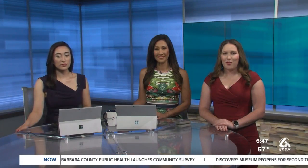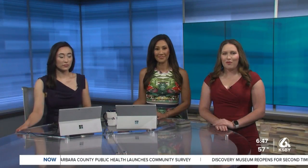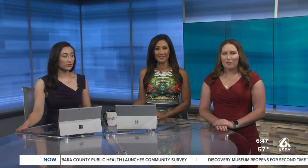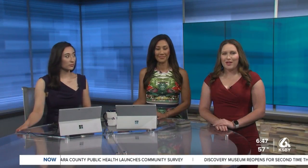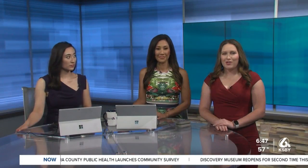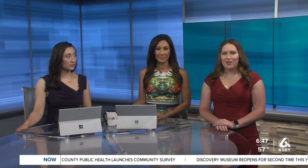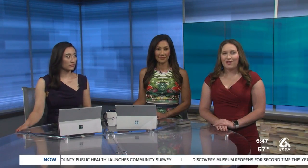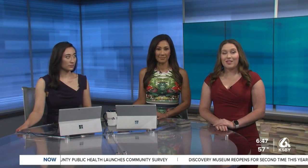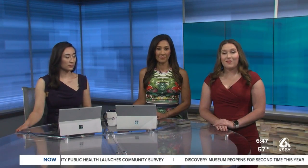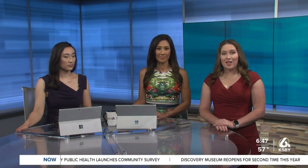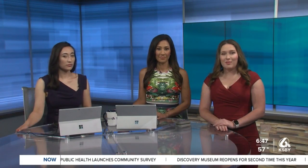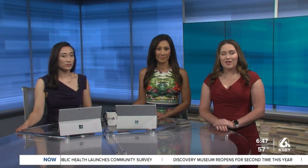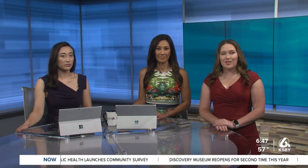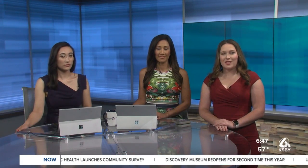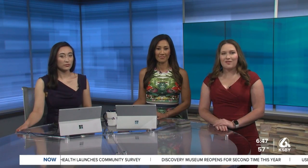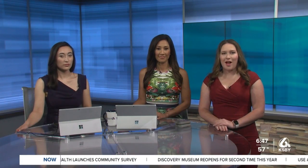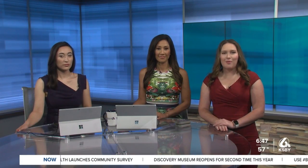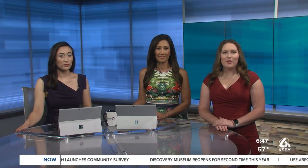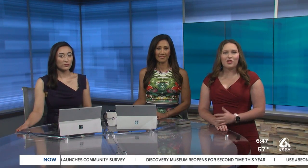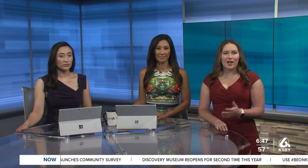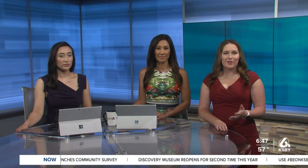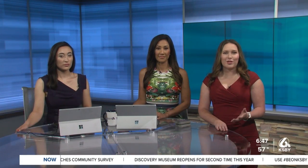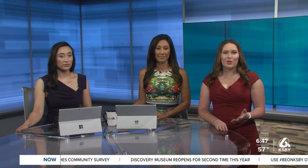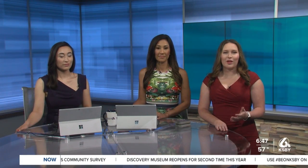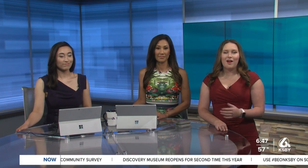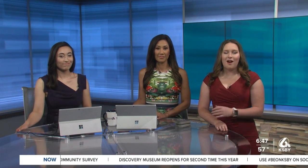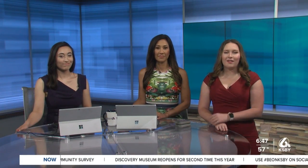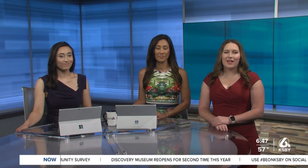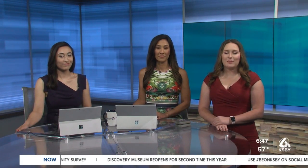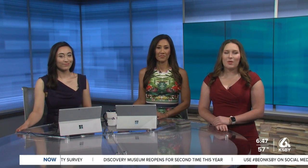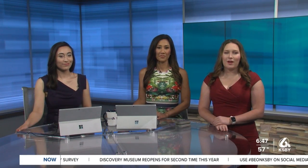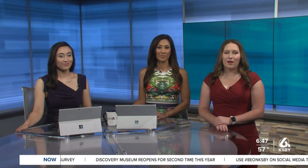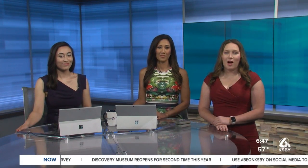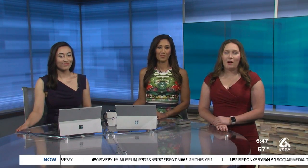For more information on the development of the TIV app, you can check out the story on KSBY.com. information KSBY